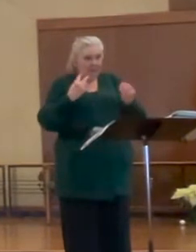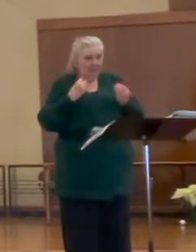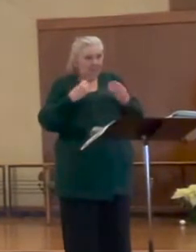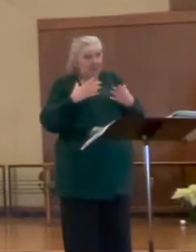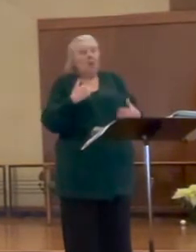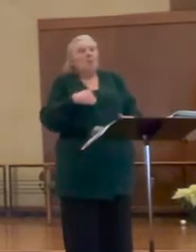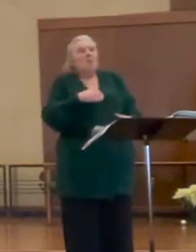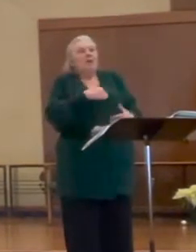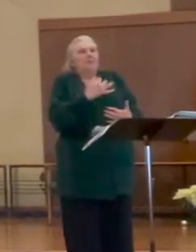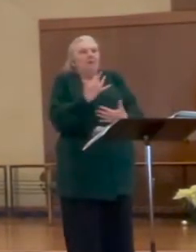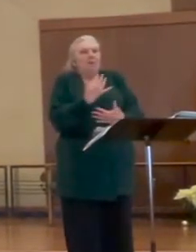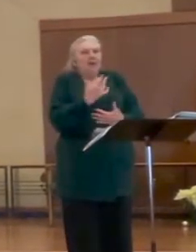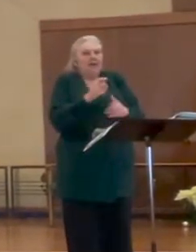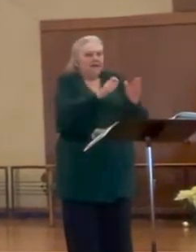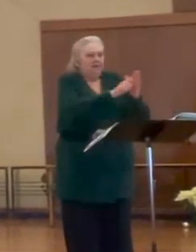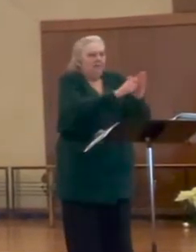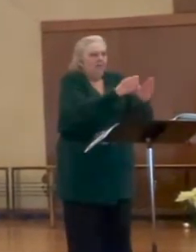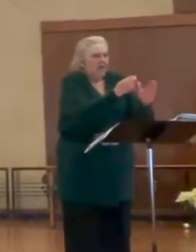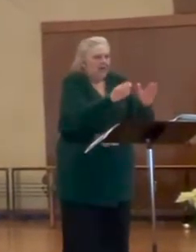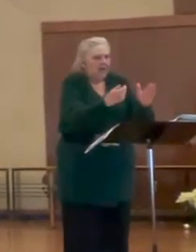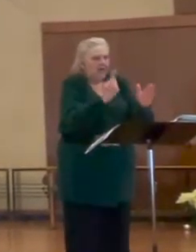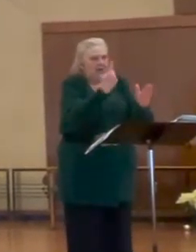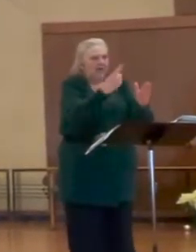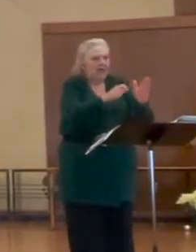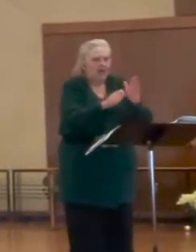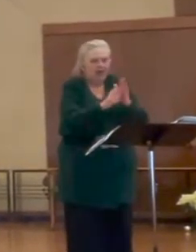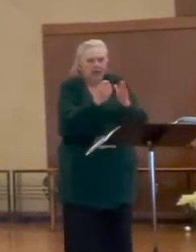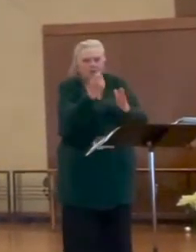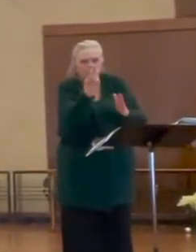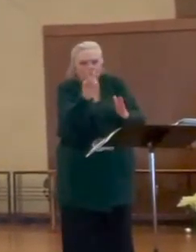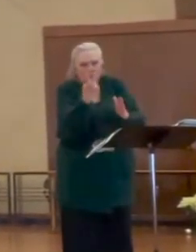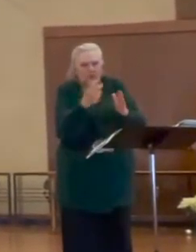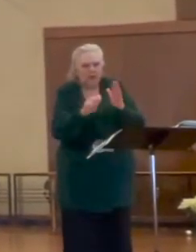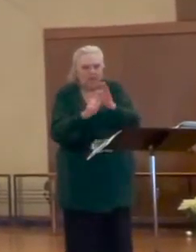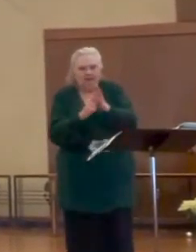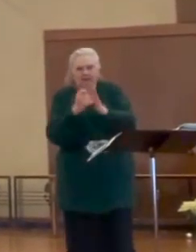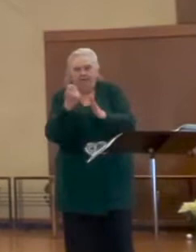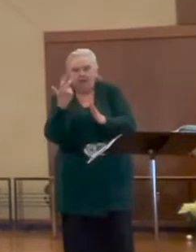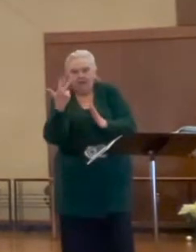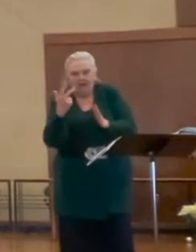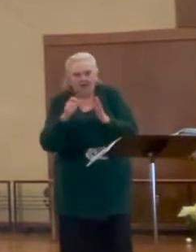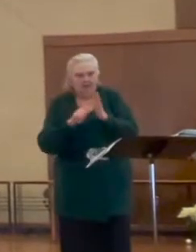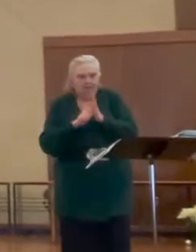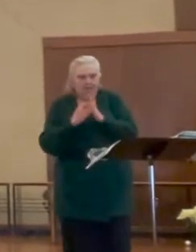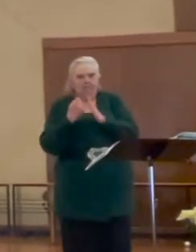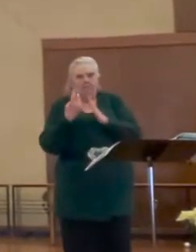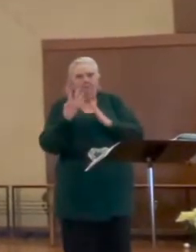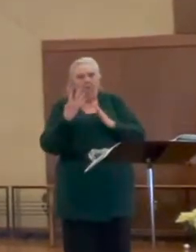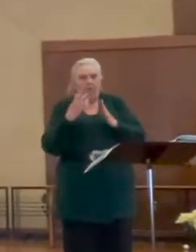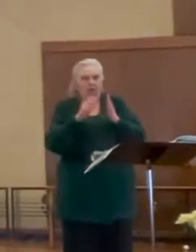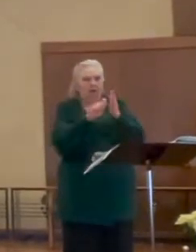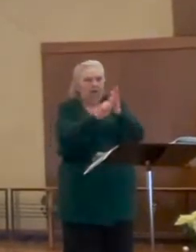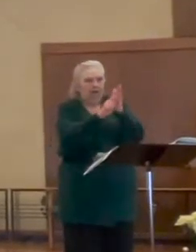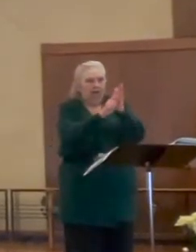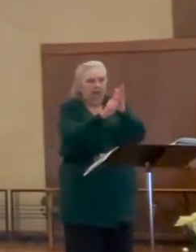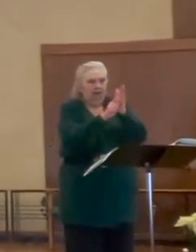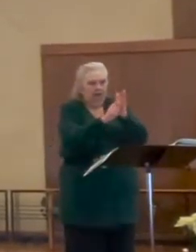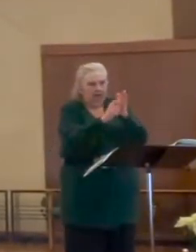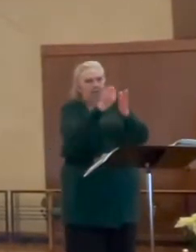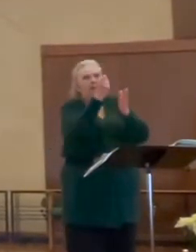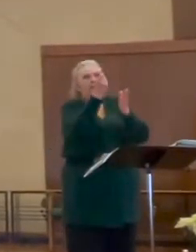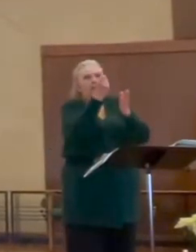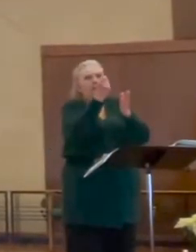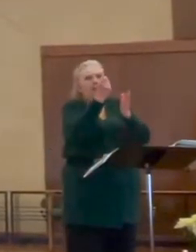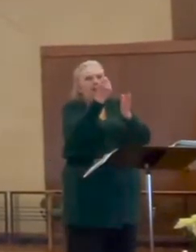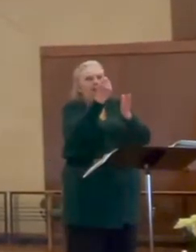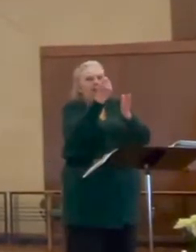like, to light one candle, and two, and then three, and then four. And then we know Christmas is